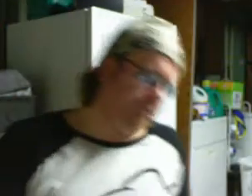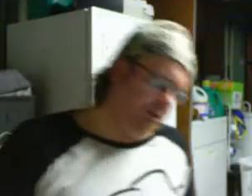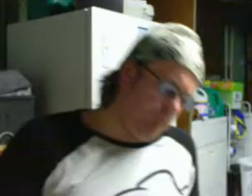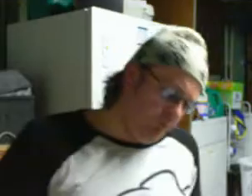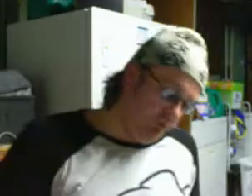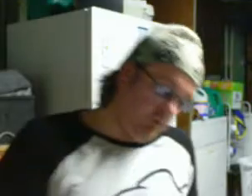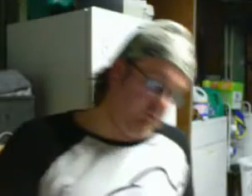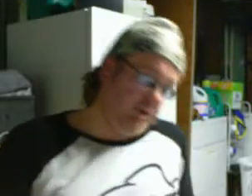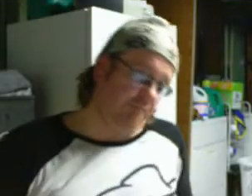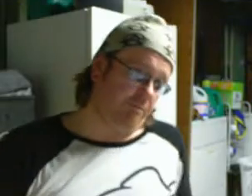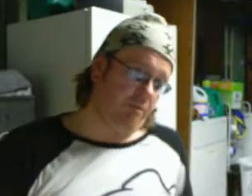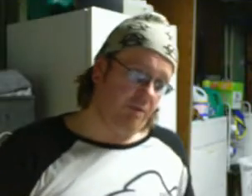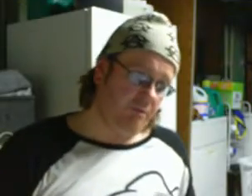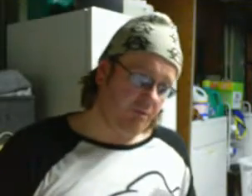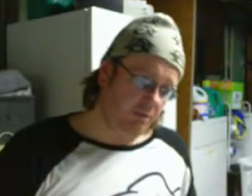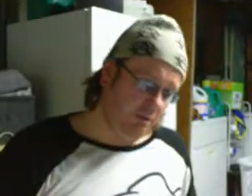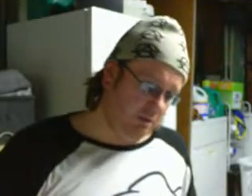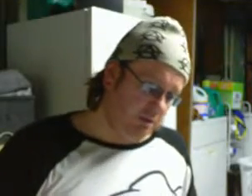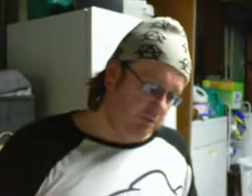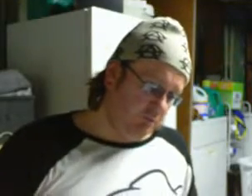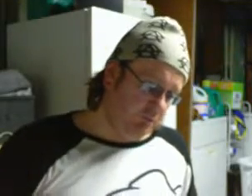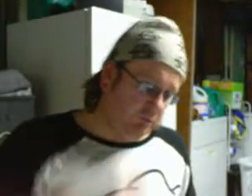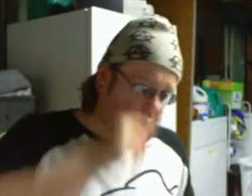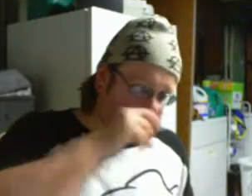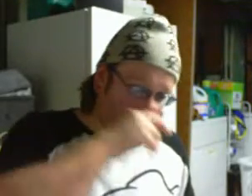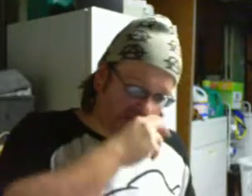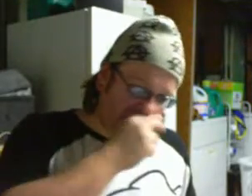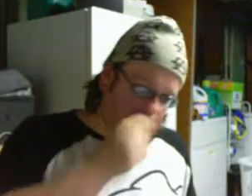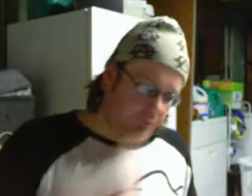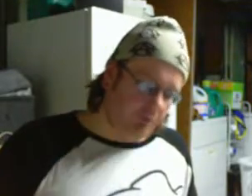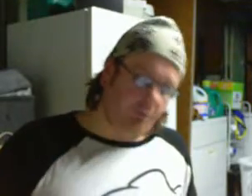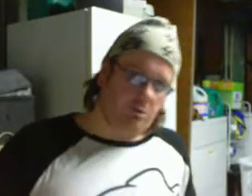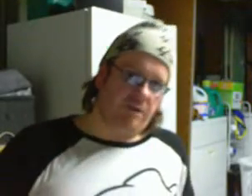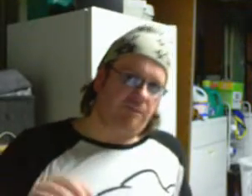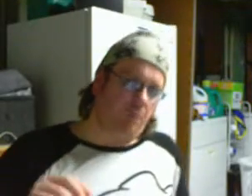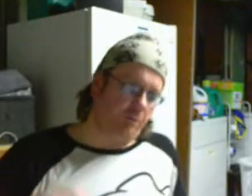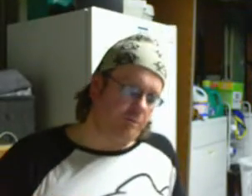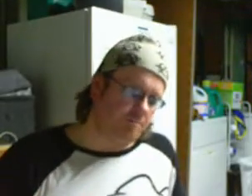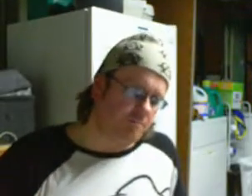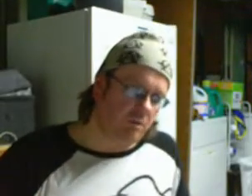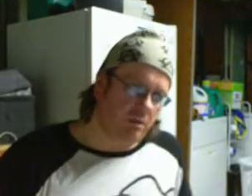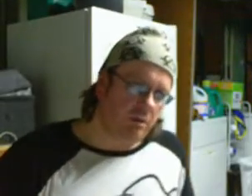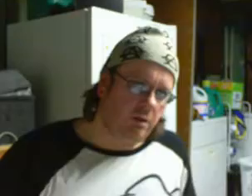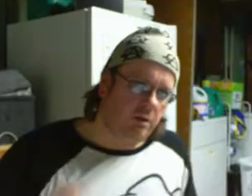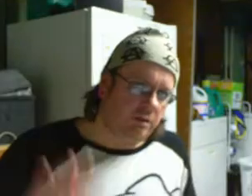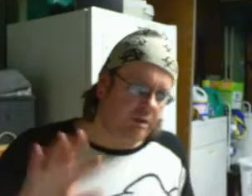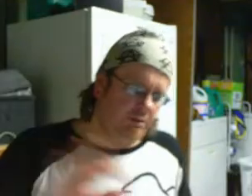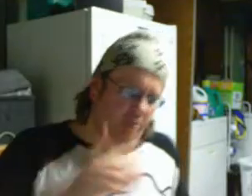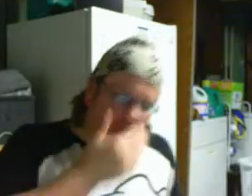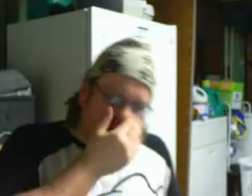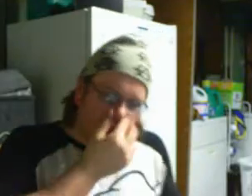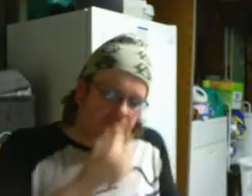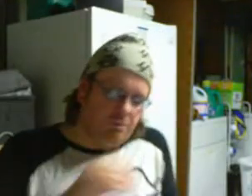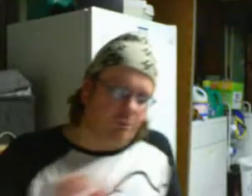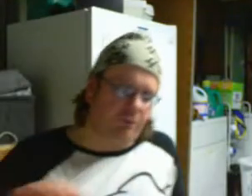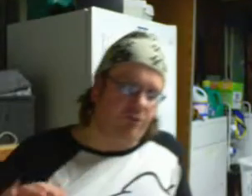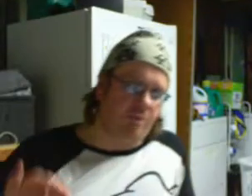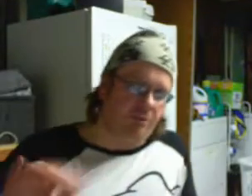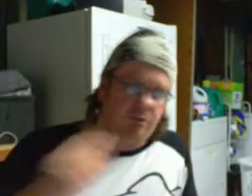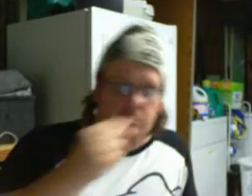1 Kings chapter 11, verses 29, 33, and 40. And I just wrote this up because I want to try